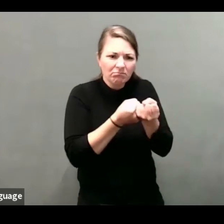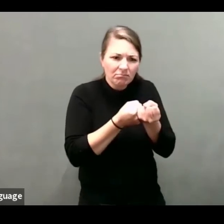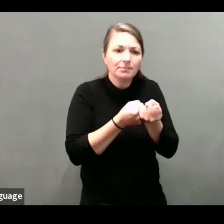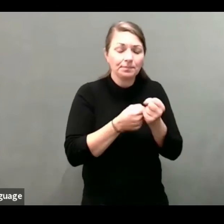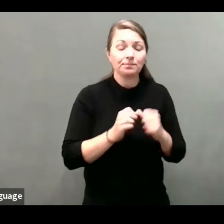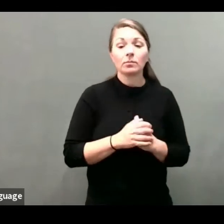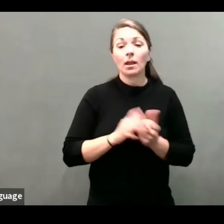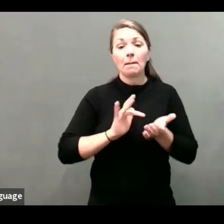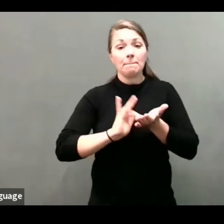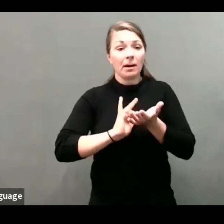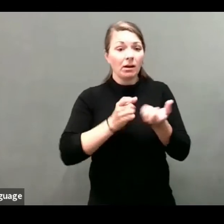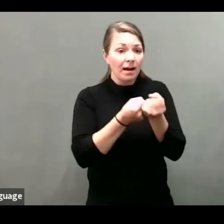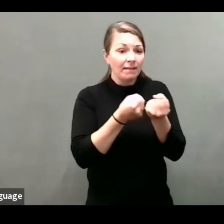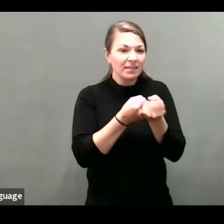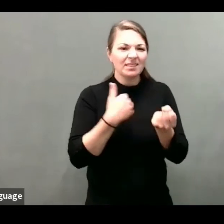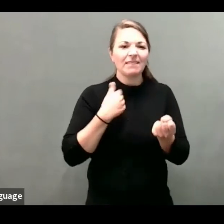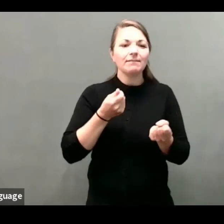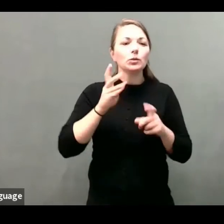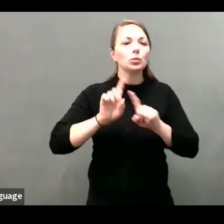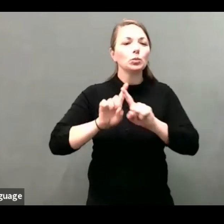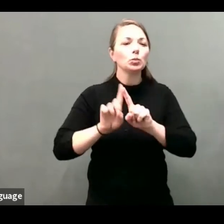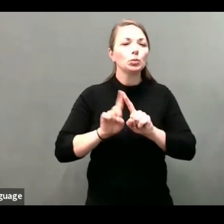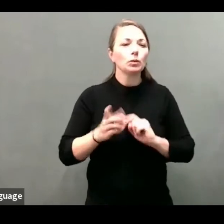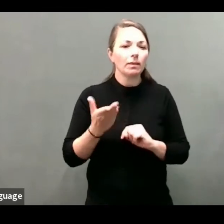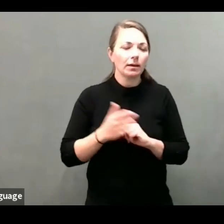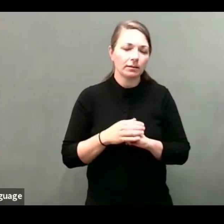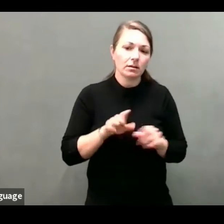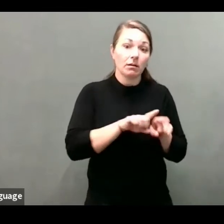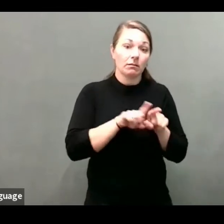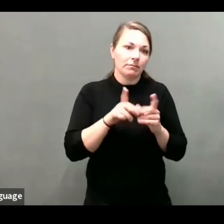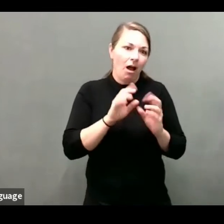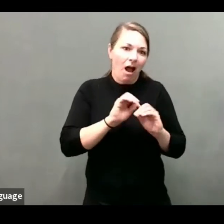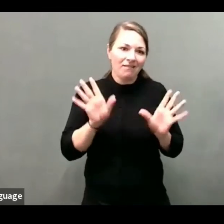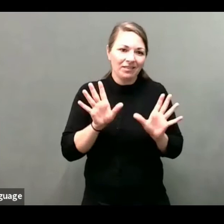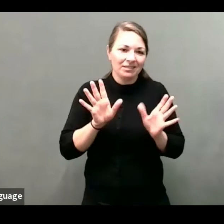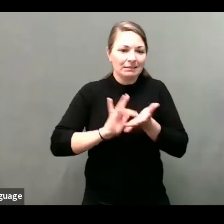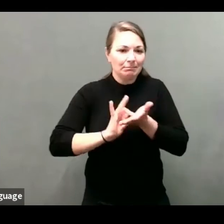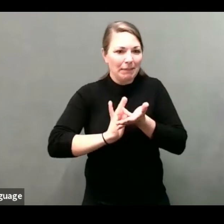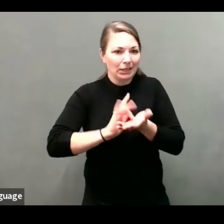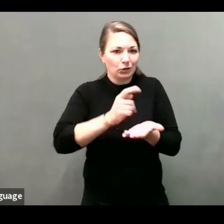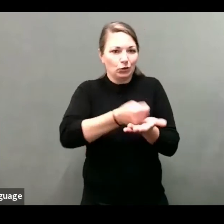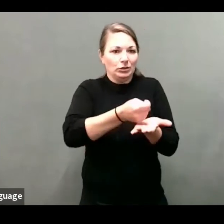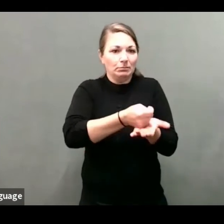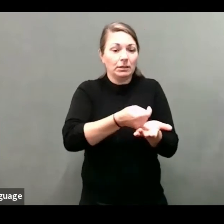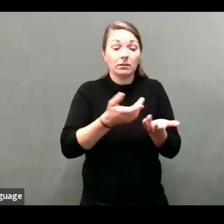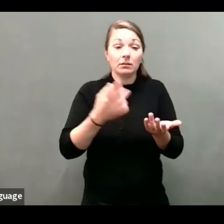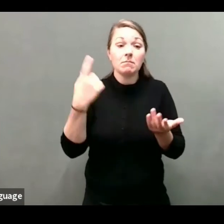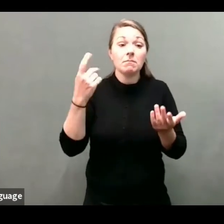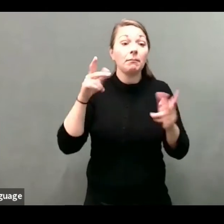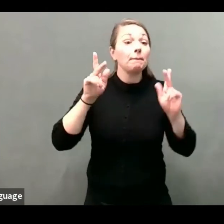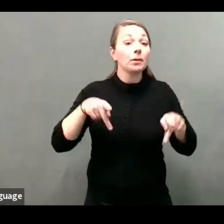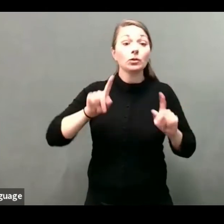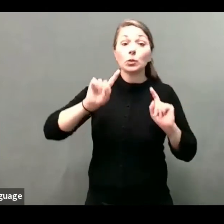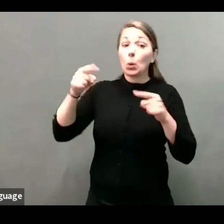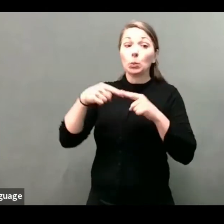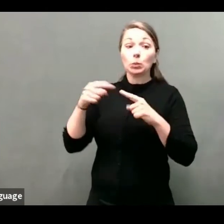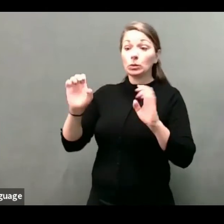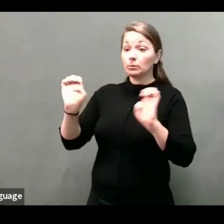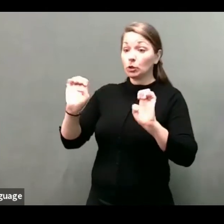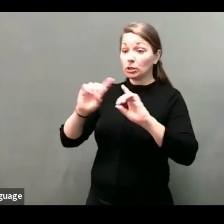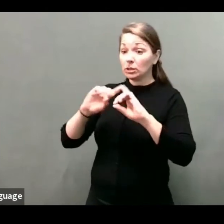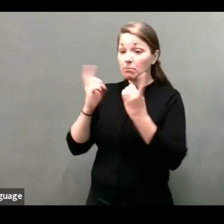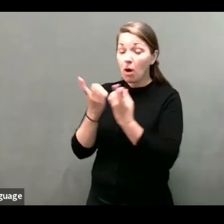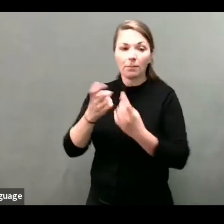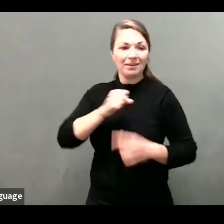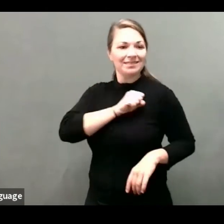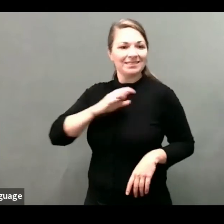advocacy includes a couple of different things. The first one is, of course, medical treatment. If somebody goes to the emergency department, then the staff there is going to